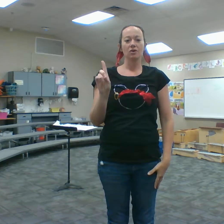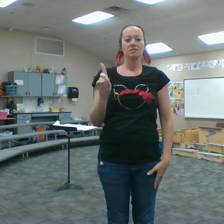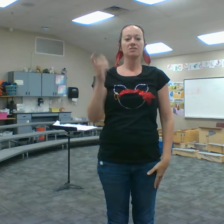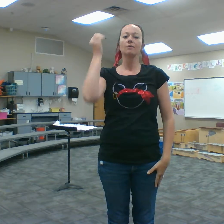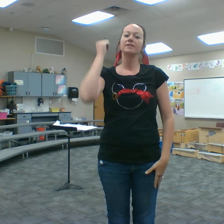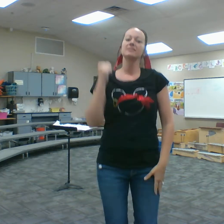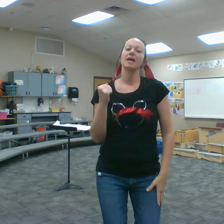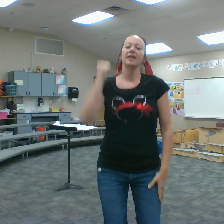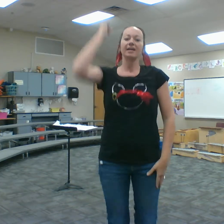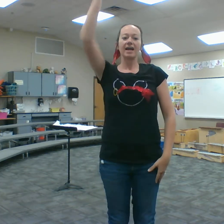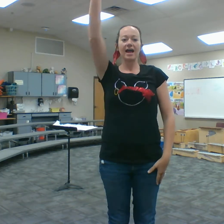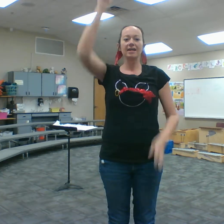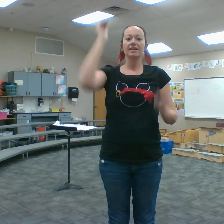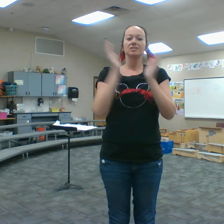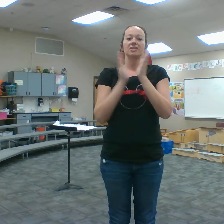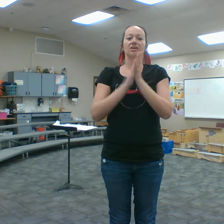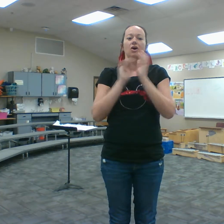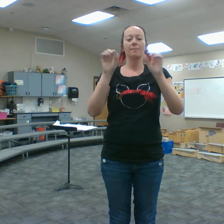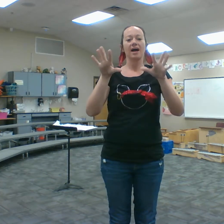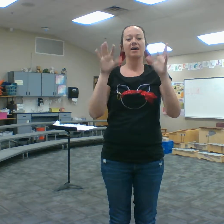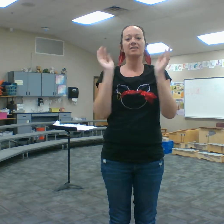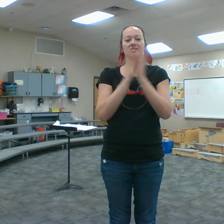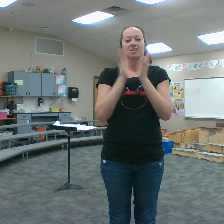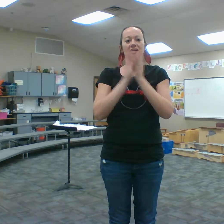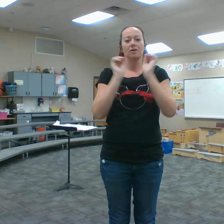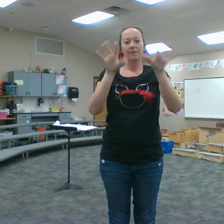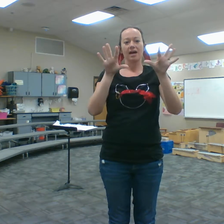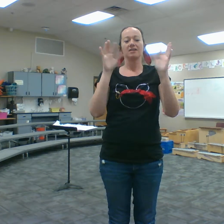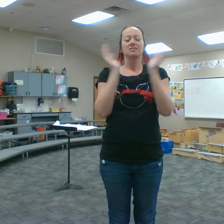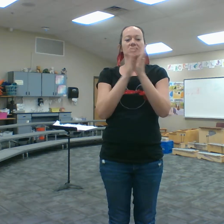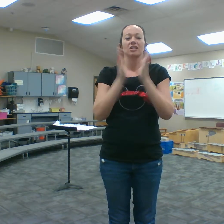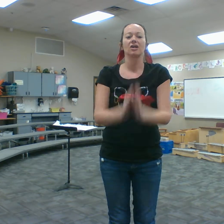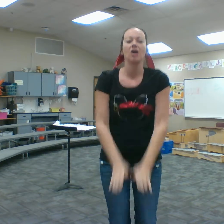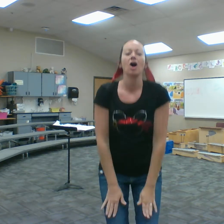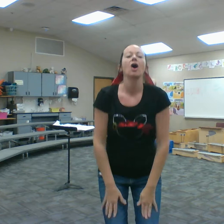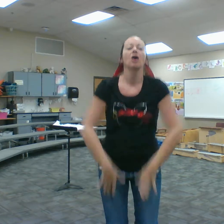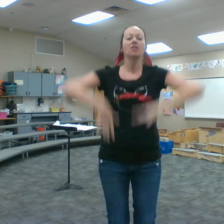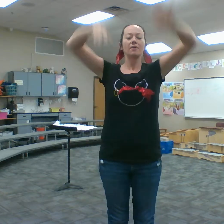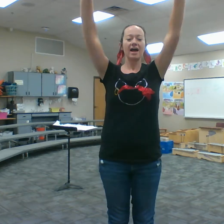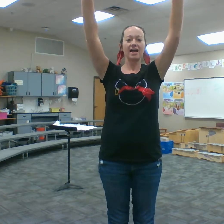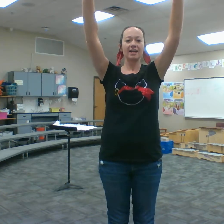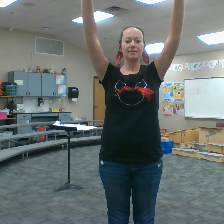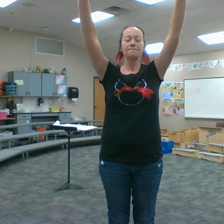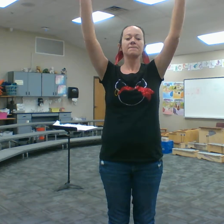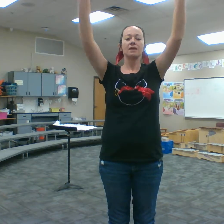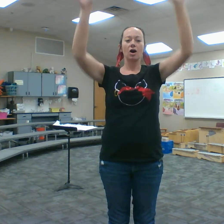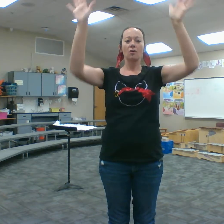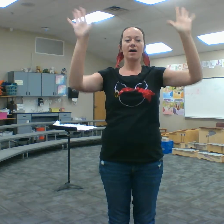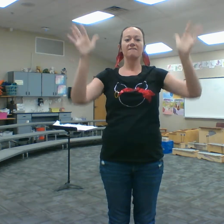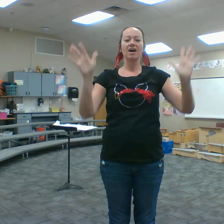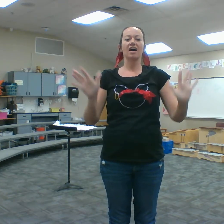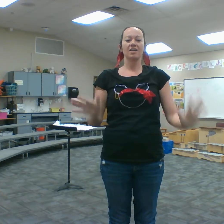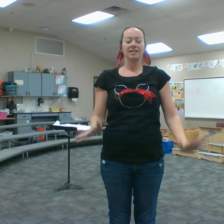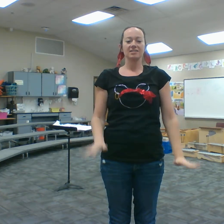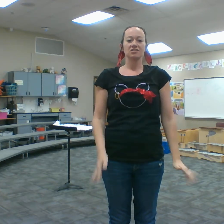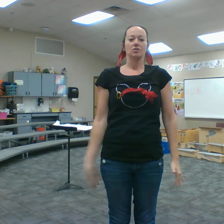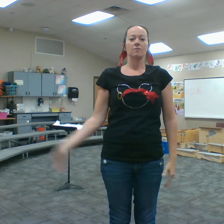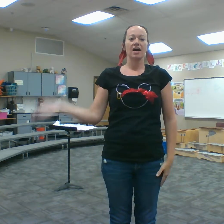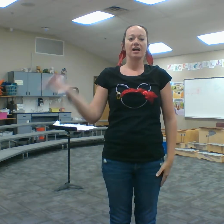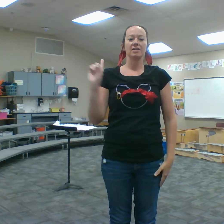-horse open sleigh. Jingle bells, jingle bells, jingle hall hooray, Oh, what fun it is to ride and